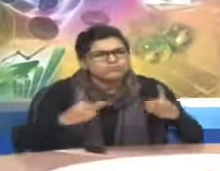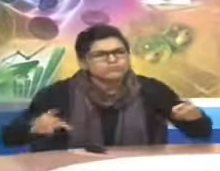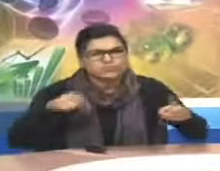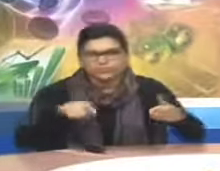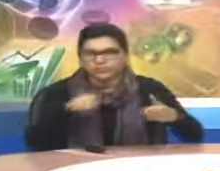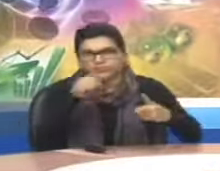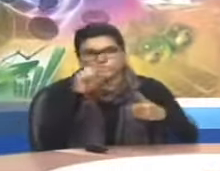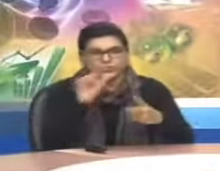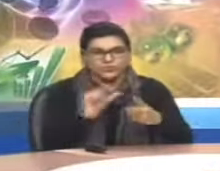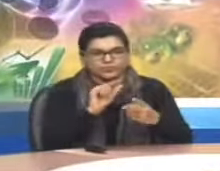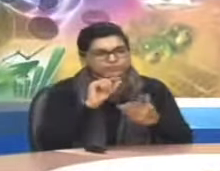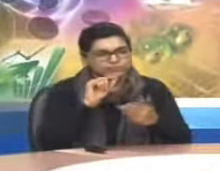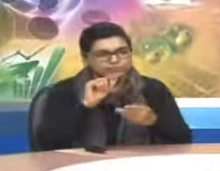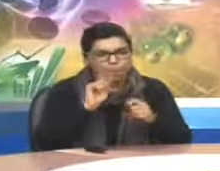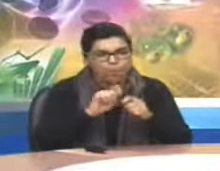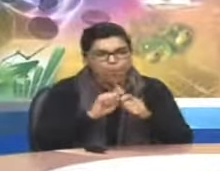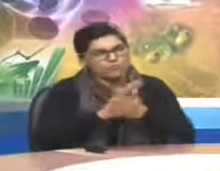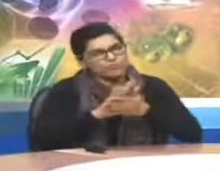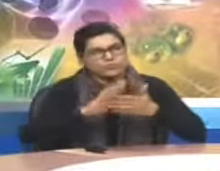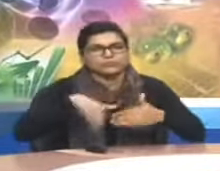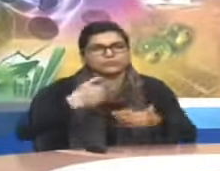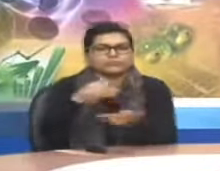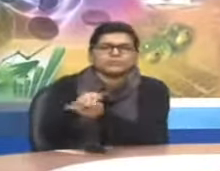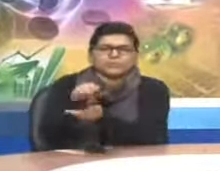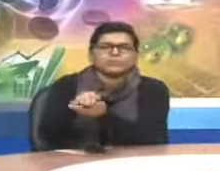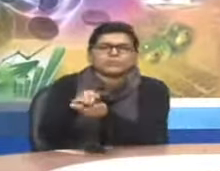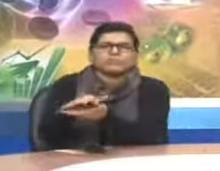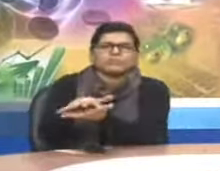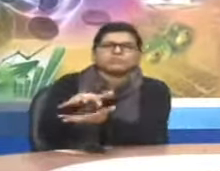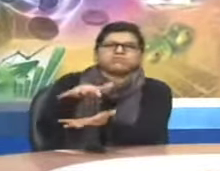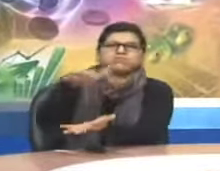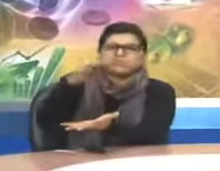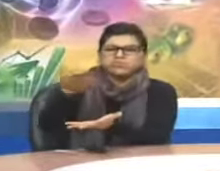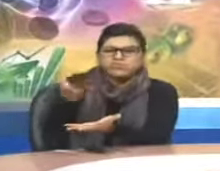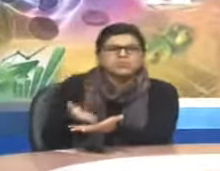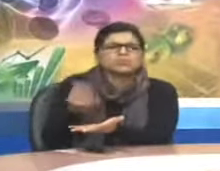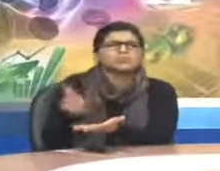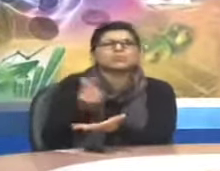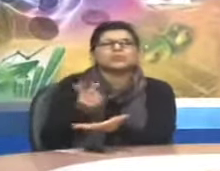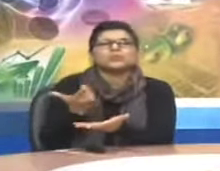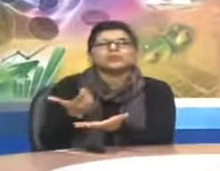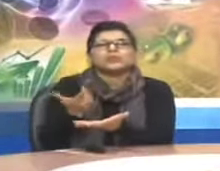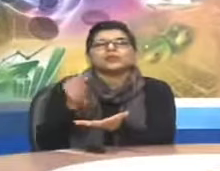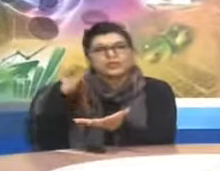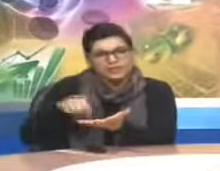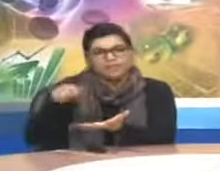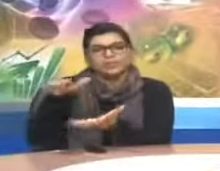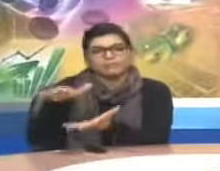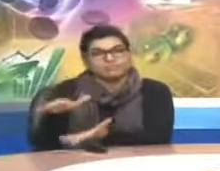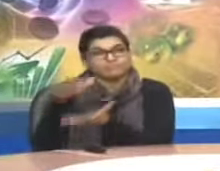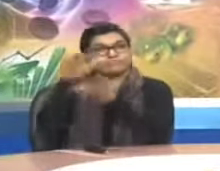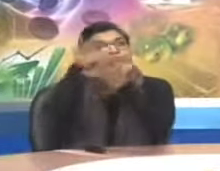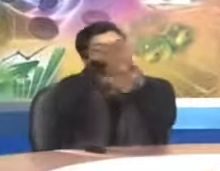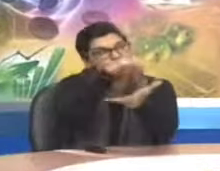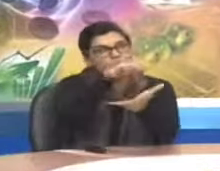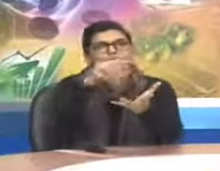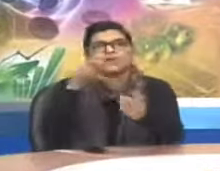in letters, you must have used this word. Like when you have used one paper, you